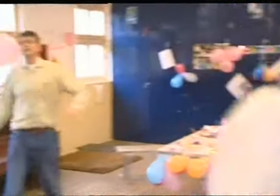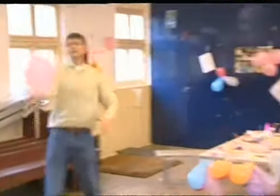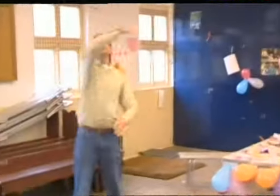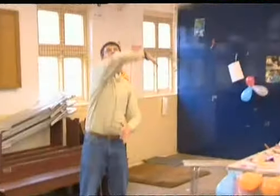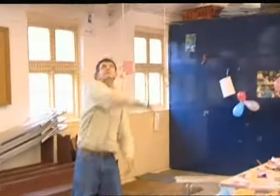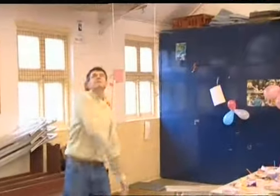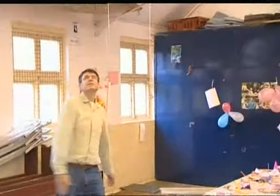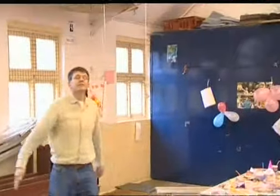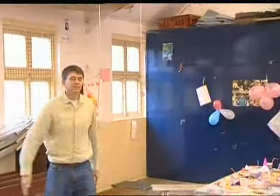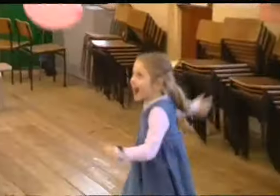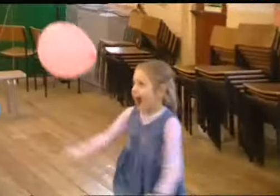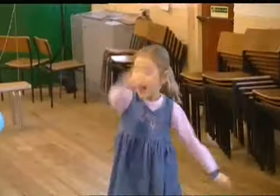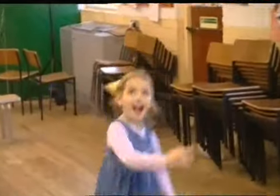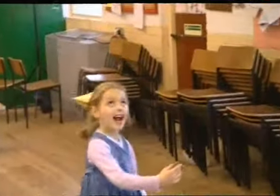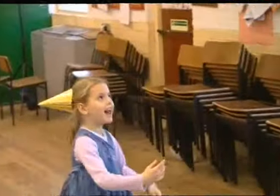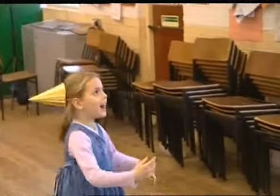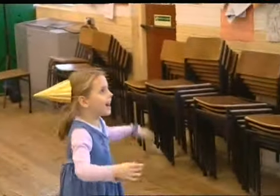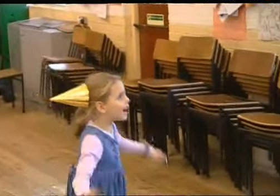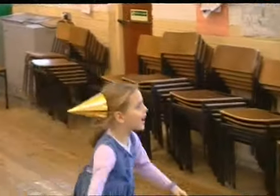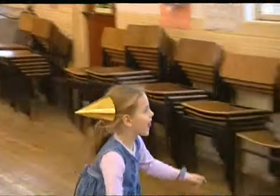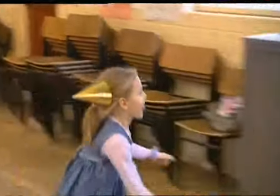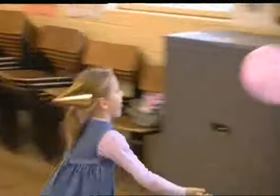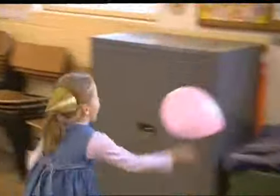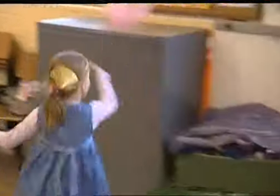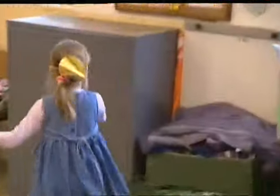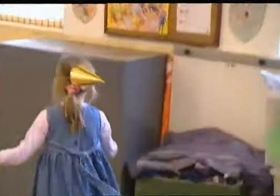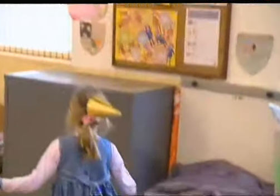games. Chasing balloons is a good one.